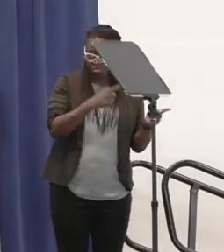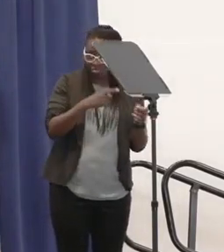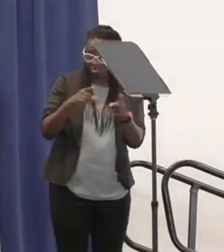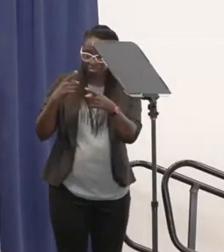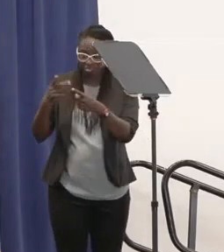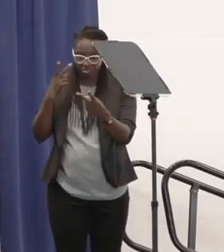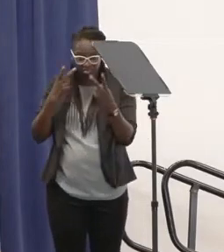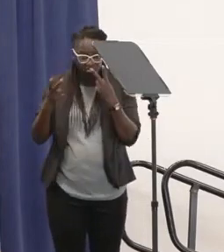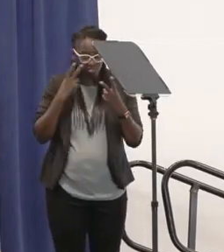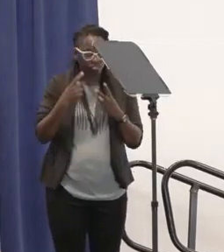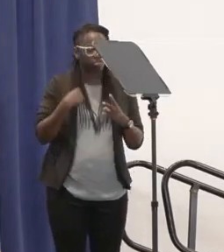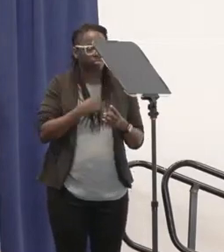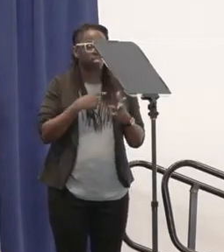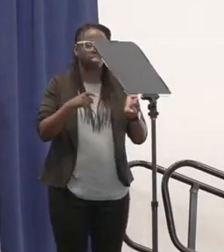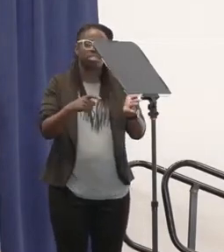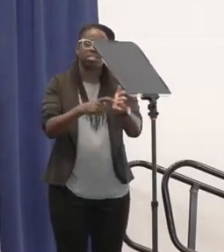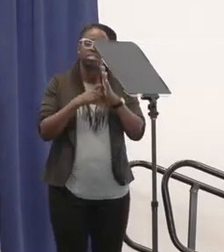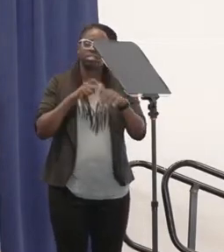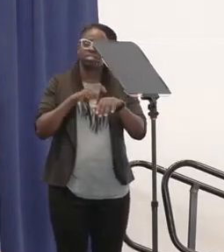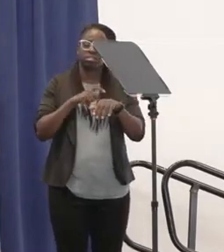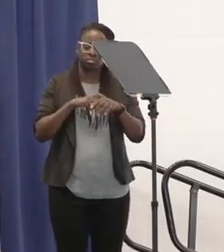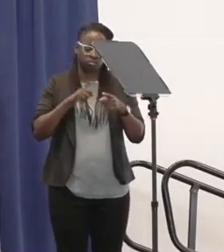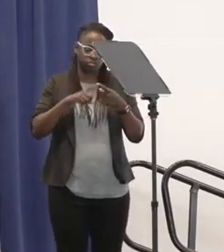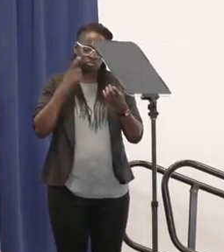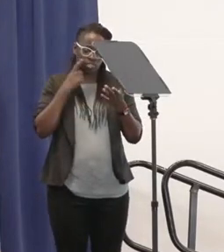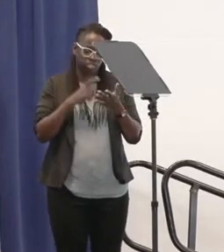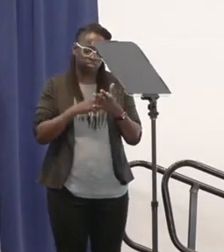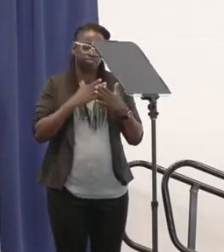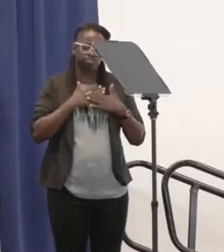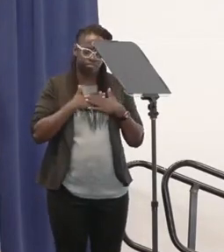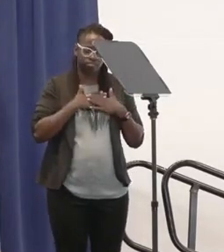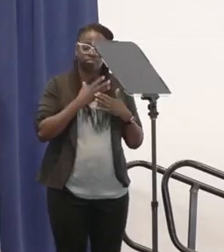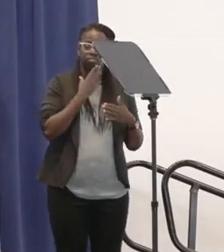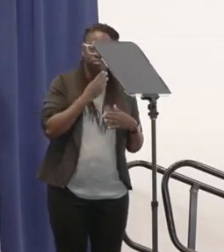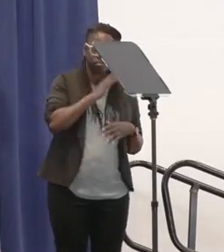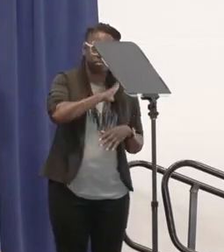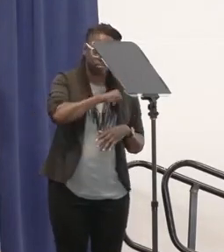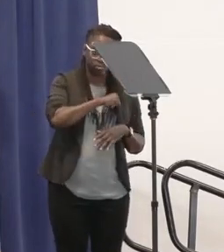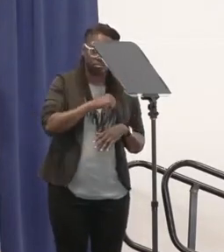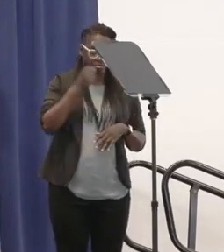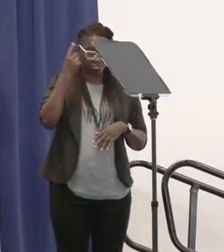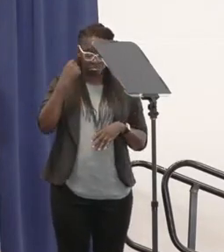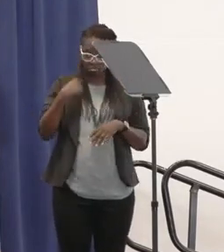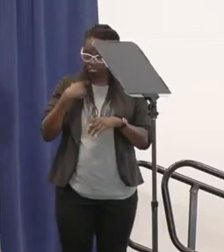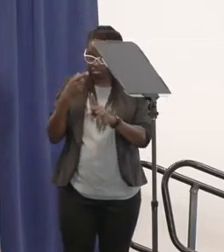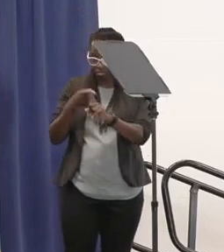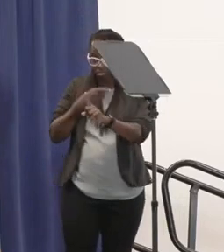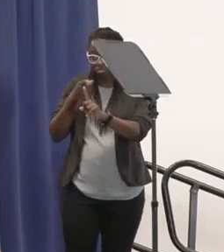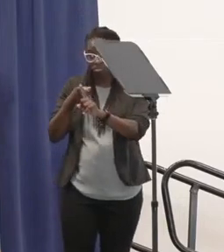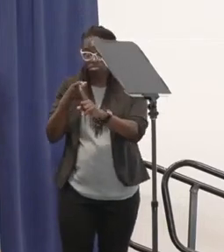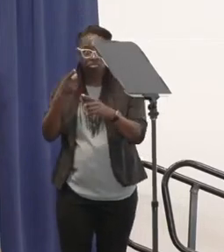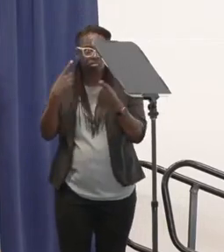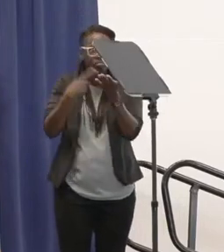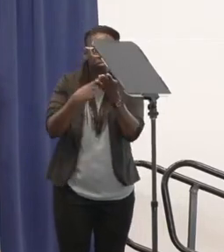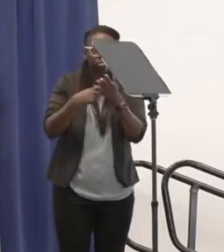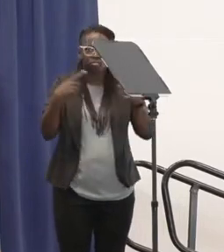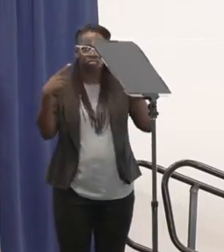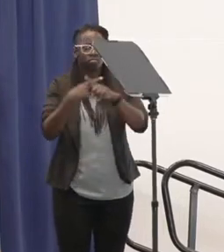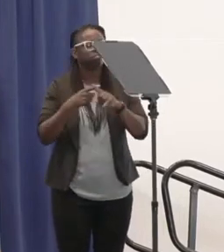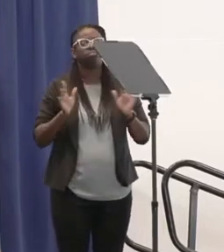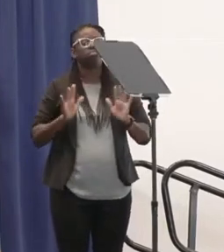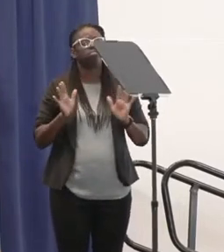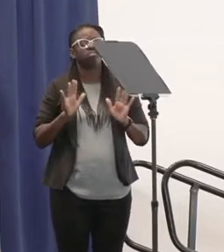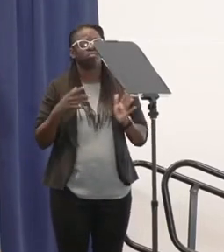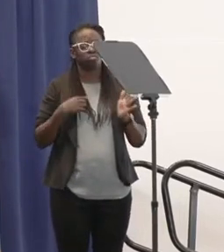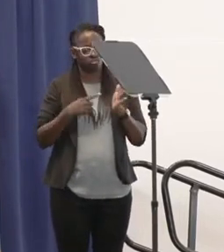and compassion and understanding. We don't have to be experts on that conflict, but we have to show that everywhere we go. So I just wanted to acknowledge that, because